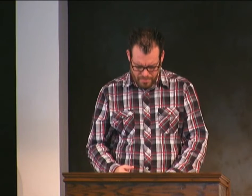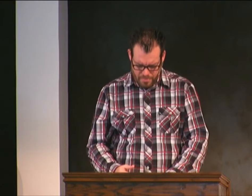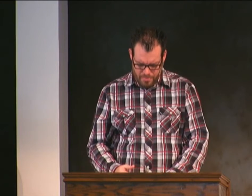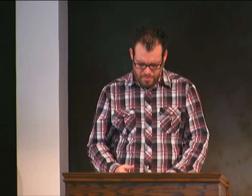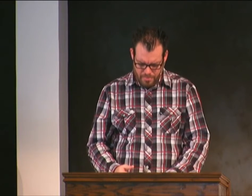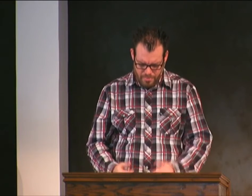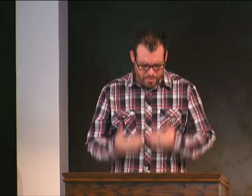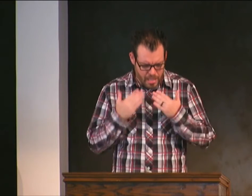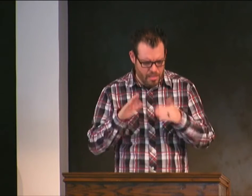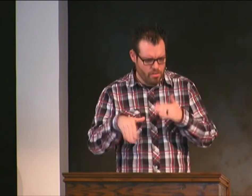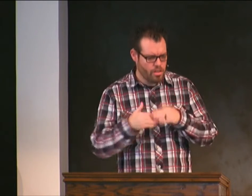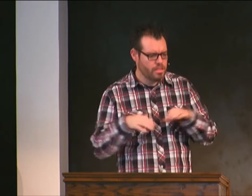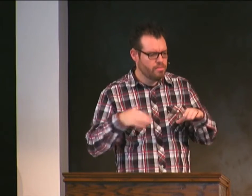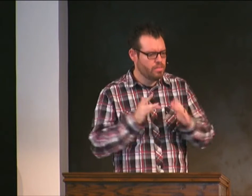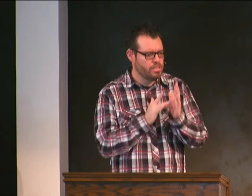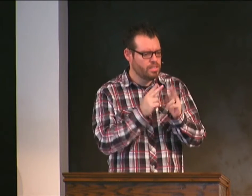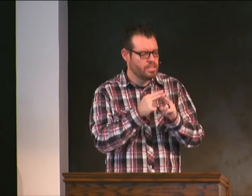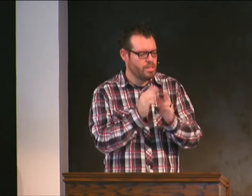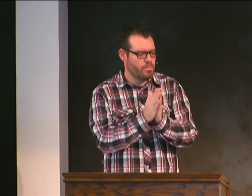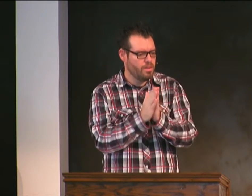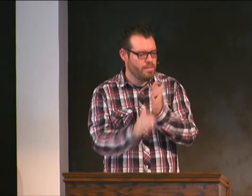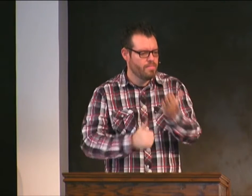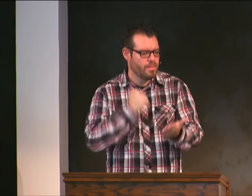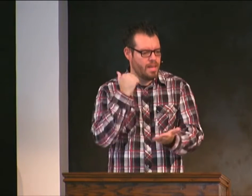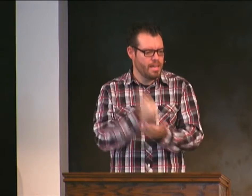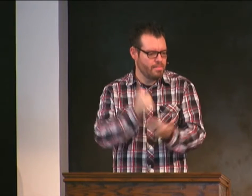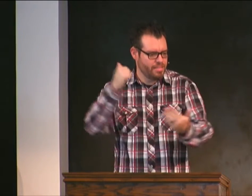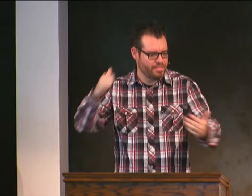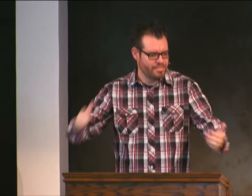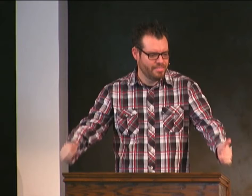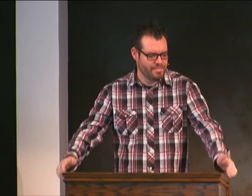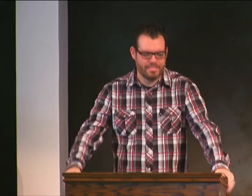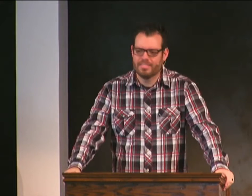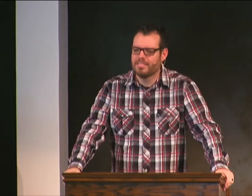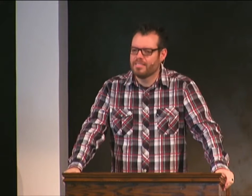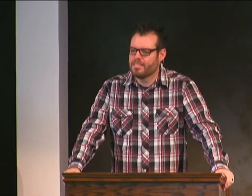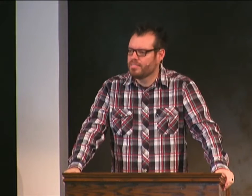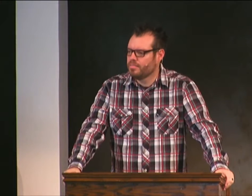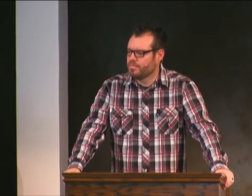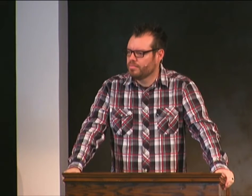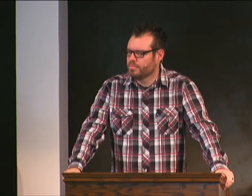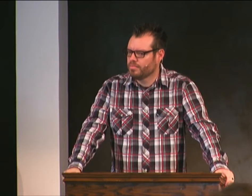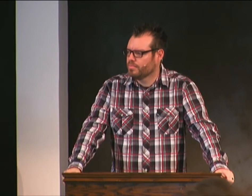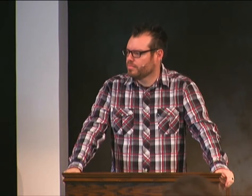Lord, thank you for all you've done for us. In Jesus' name we pray. Amen.